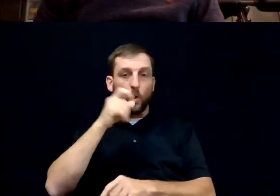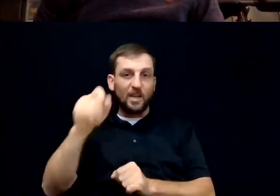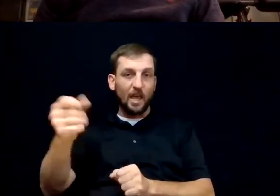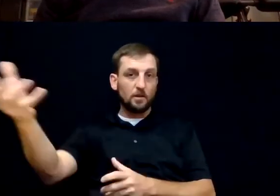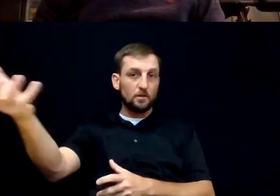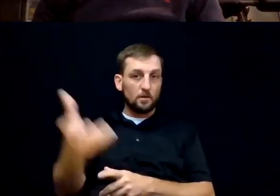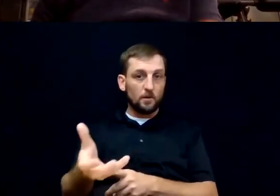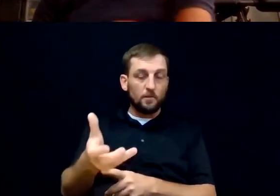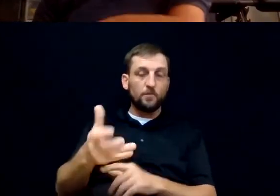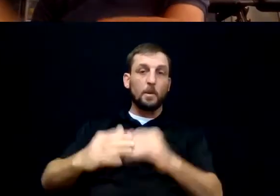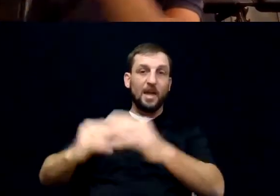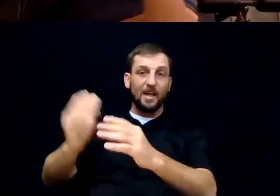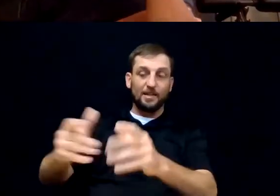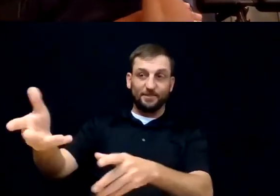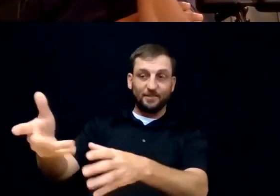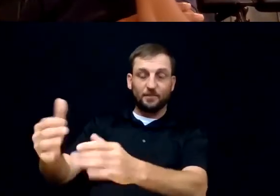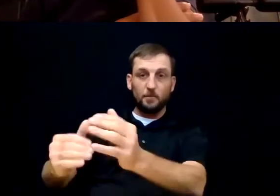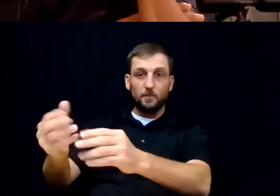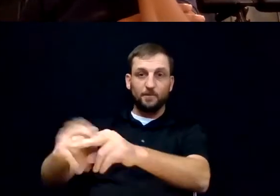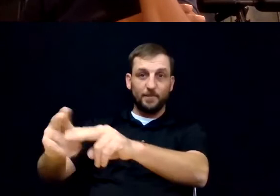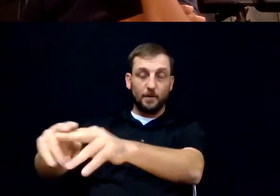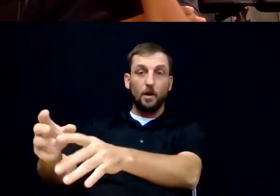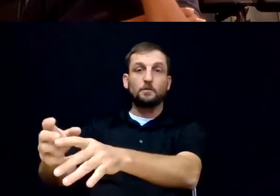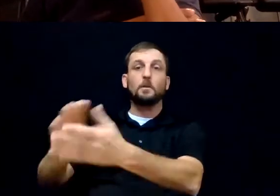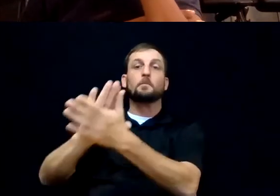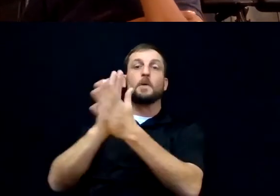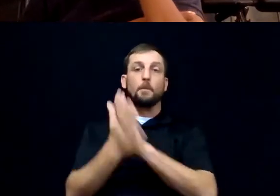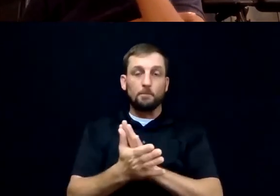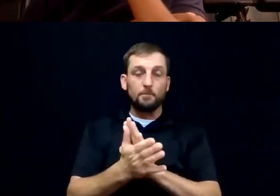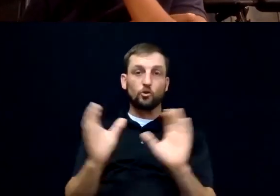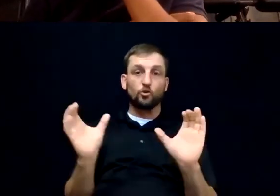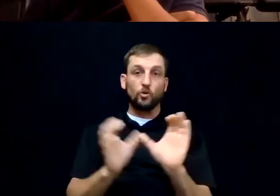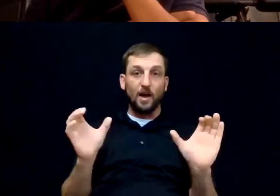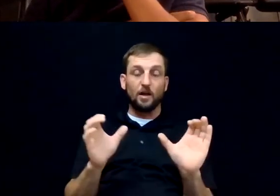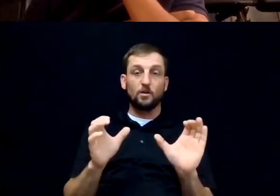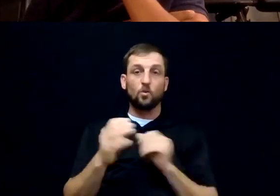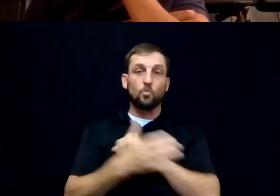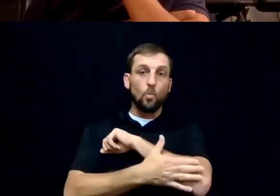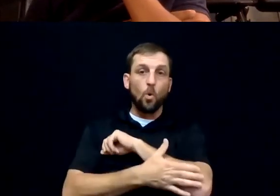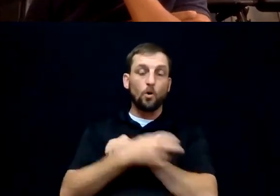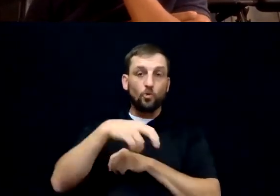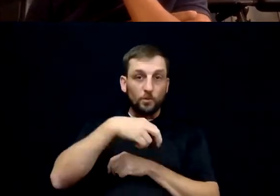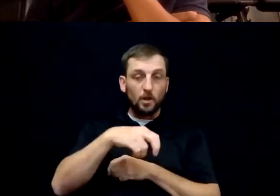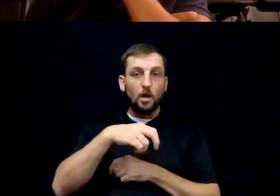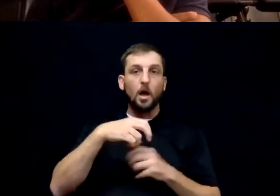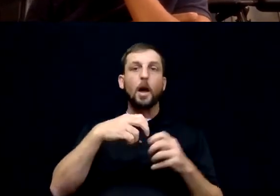certified, rural public transit providers, and potentially partners for the MPA moving forward.